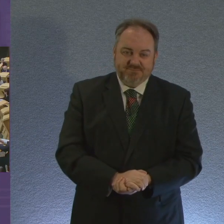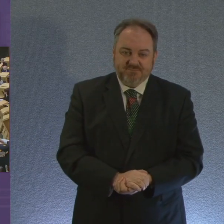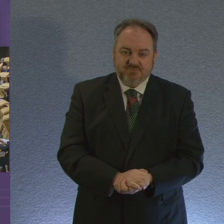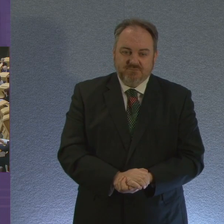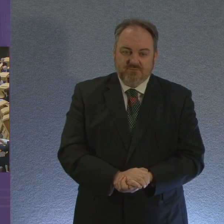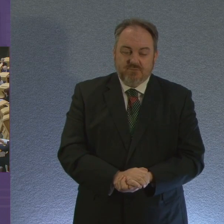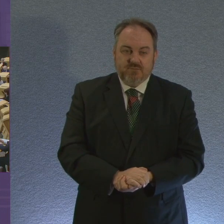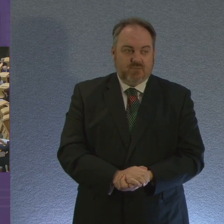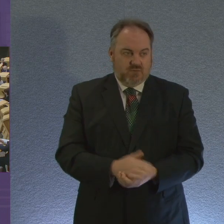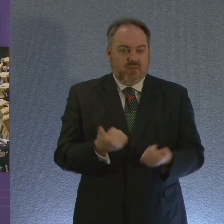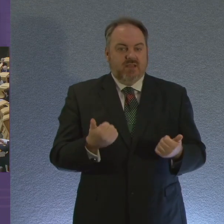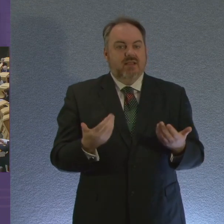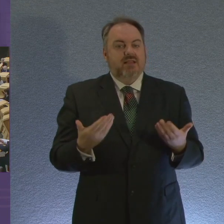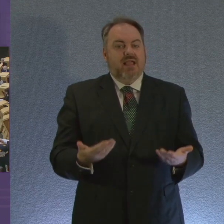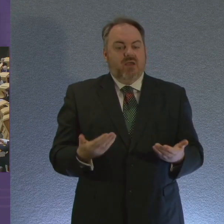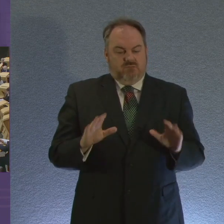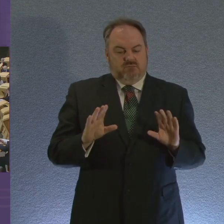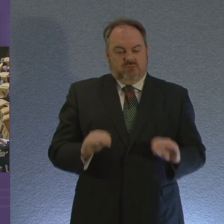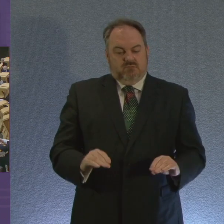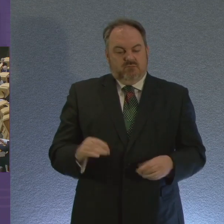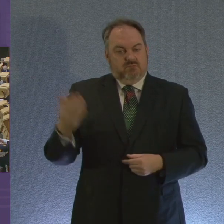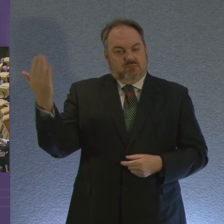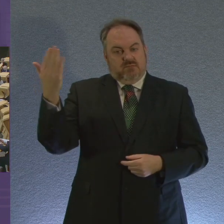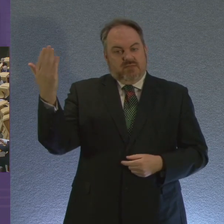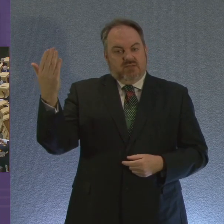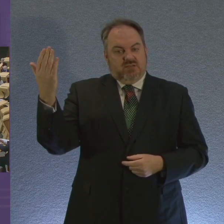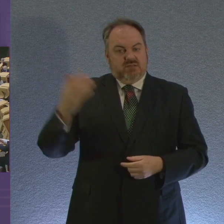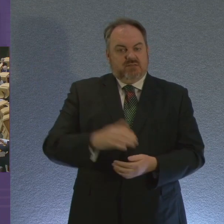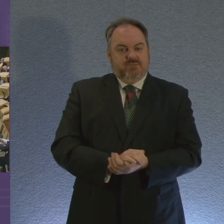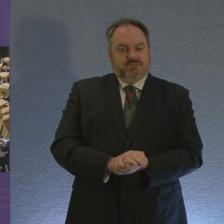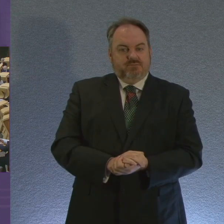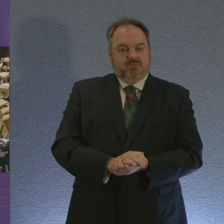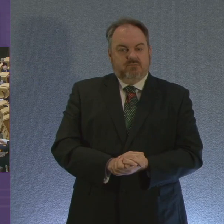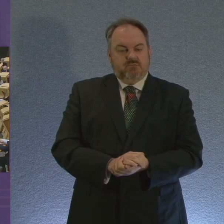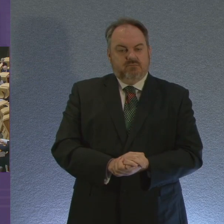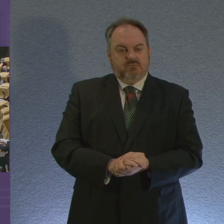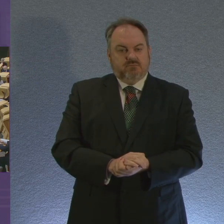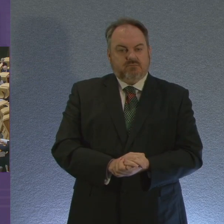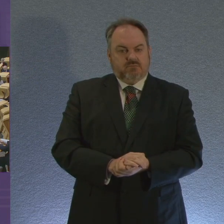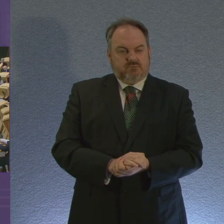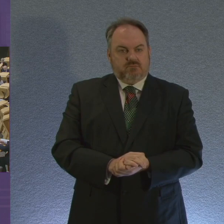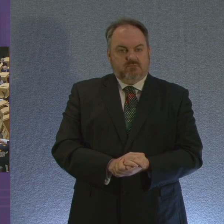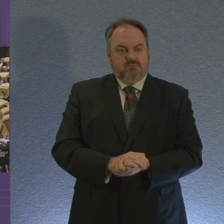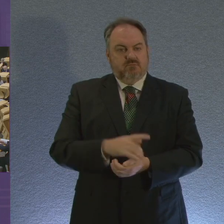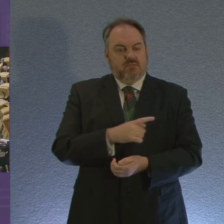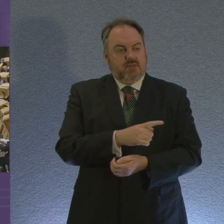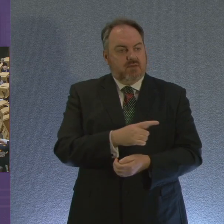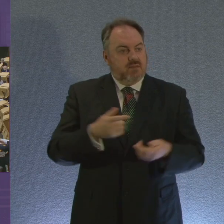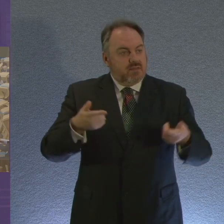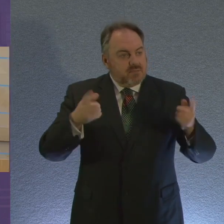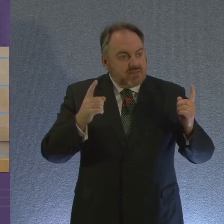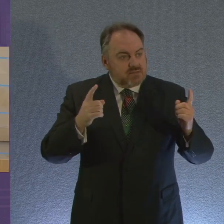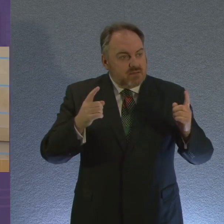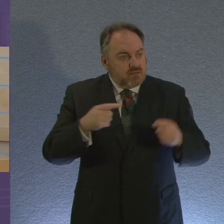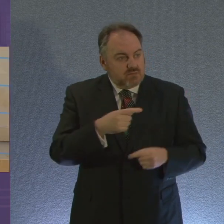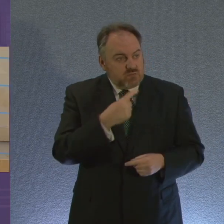you. We now move to the closing speeches. And I think that was a yes from the Minister for Mr Macmillan, for the